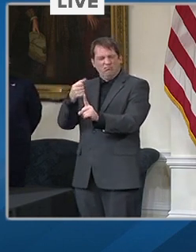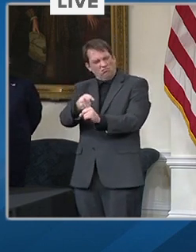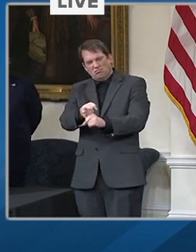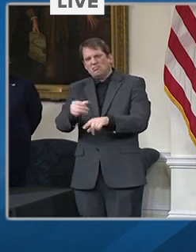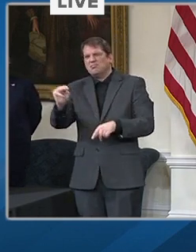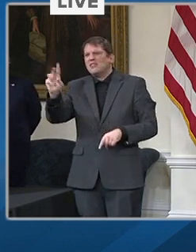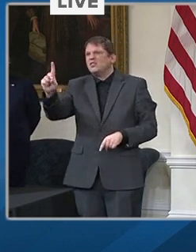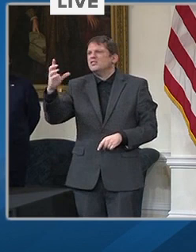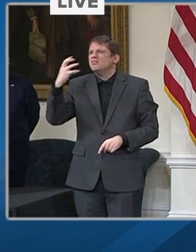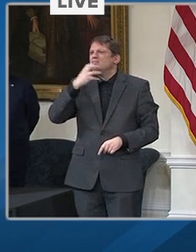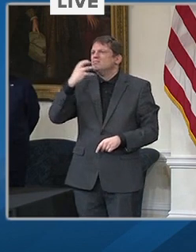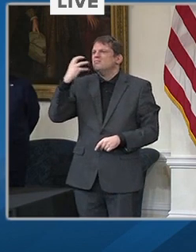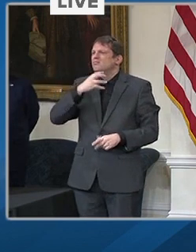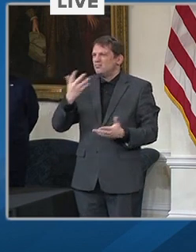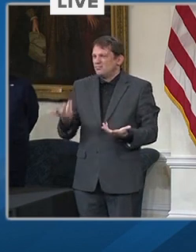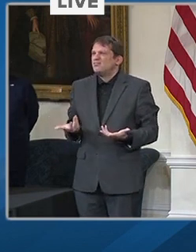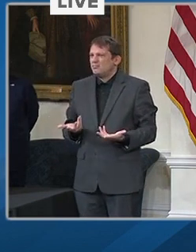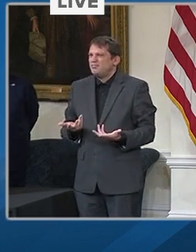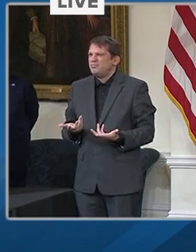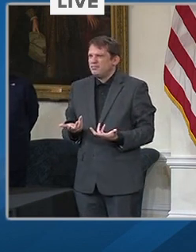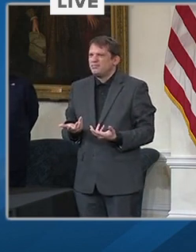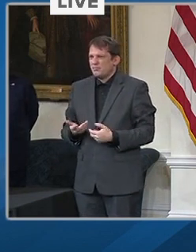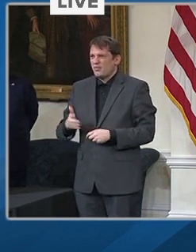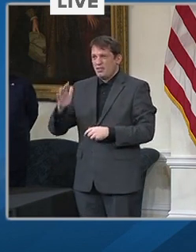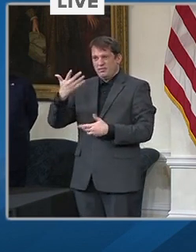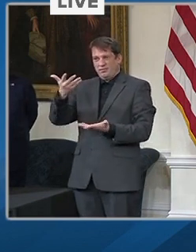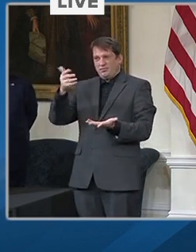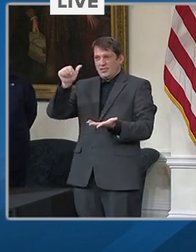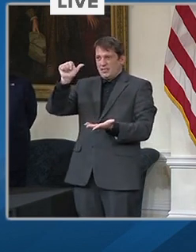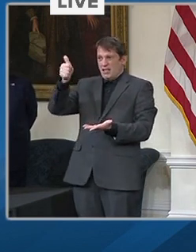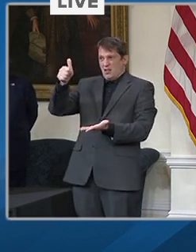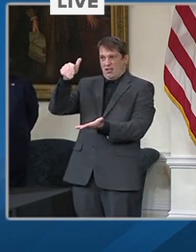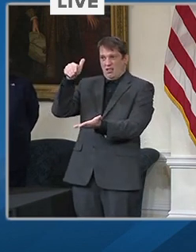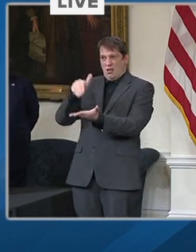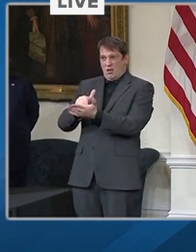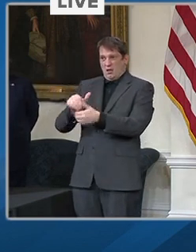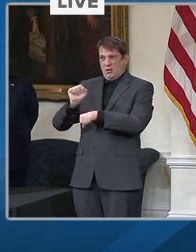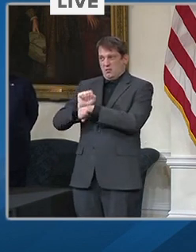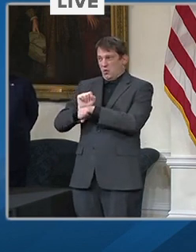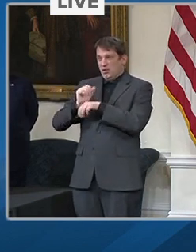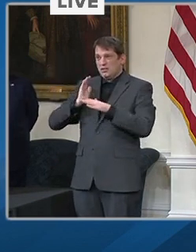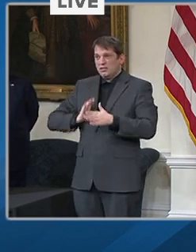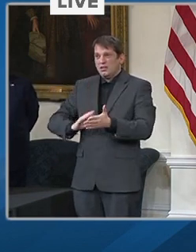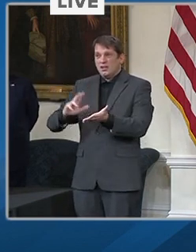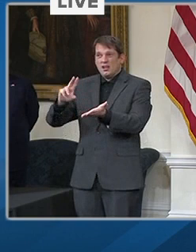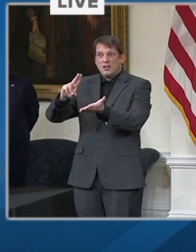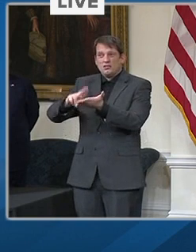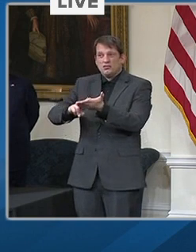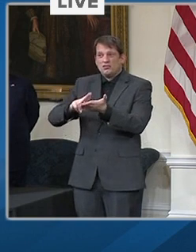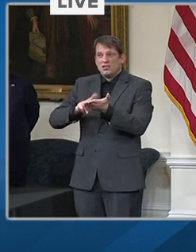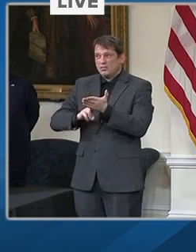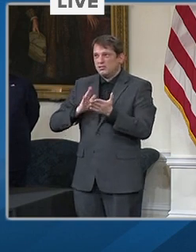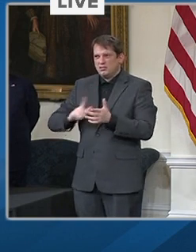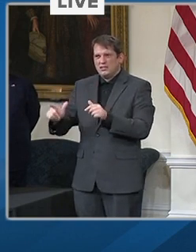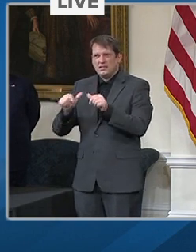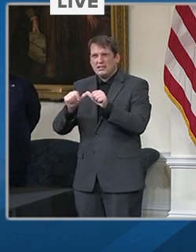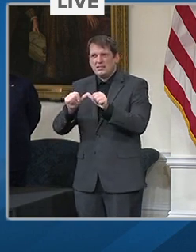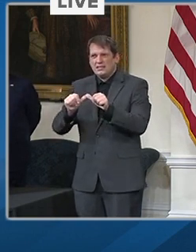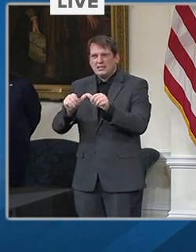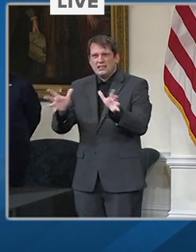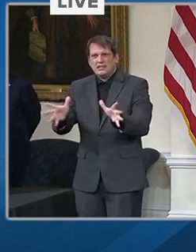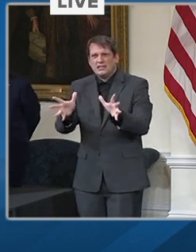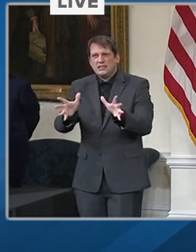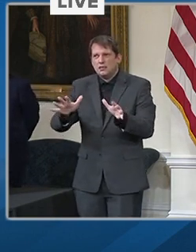than 10,000 MDOT employees, our contractors and our partners who keep Marylanders moving every day. Throughout the pandemic, our